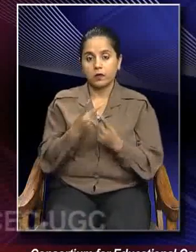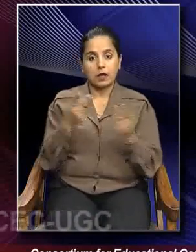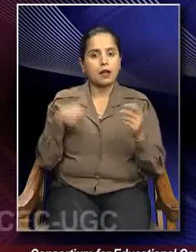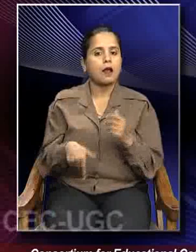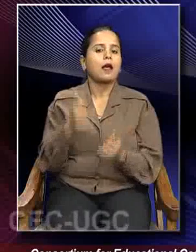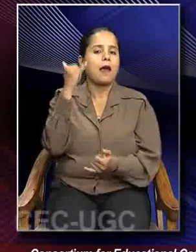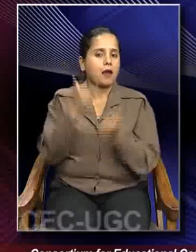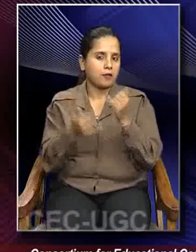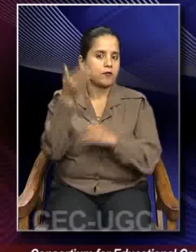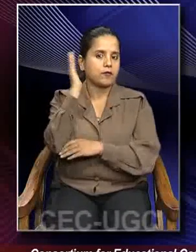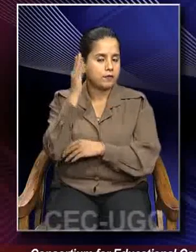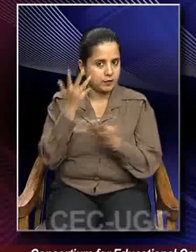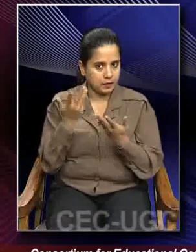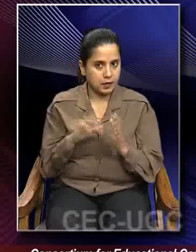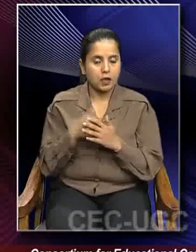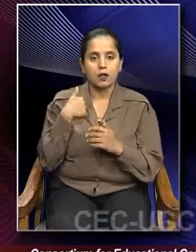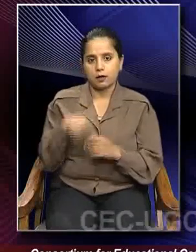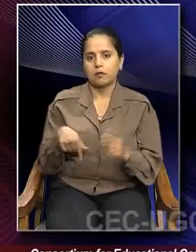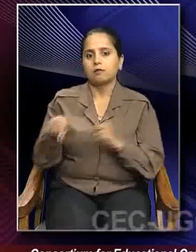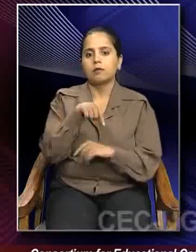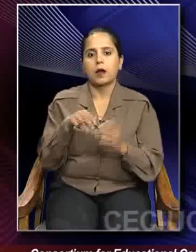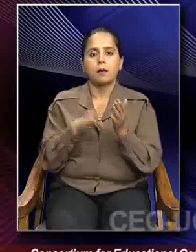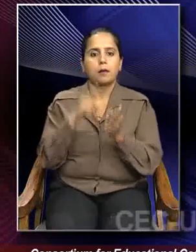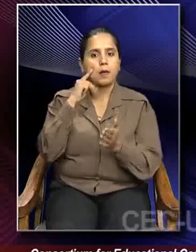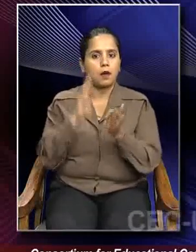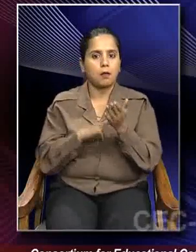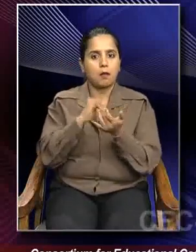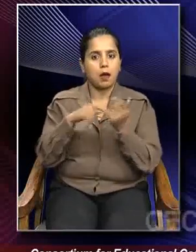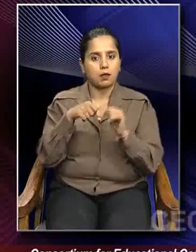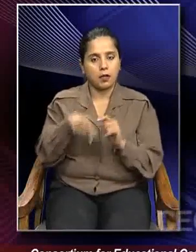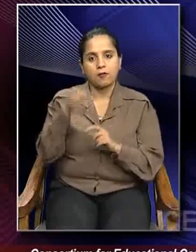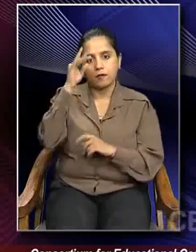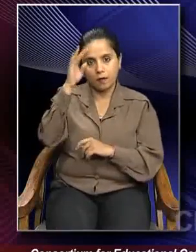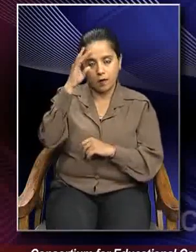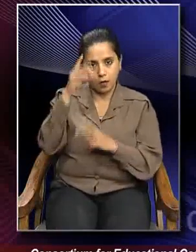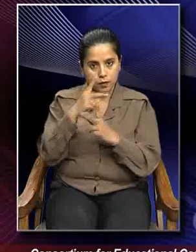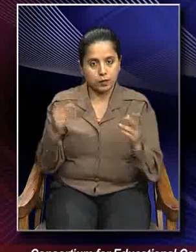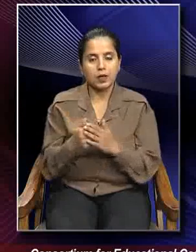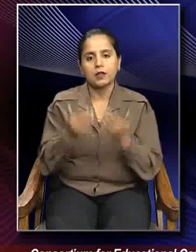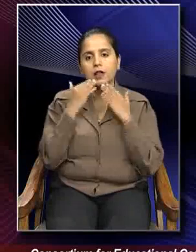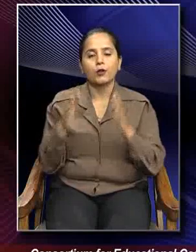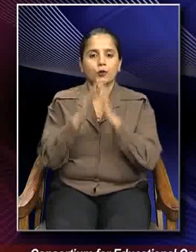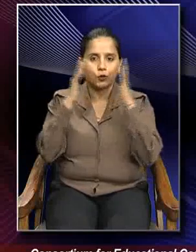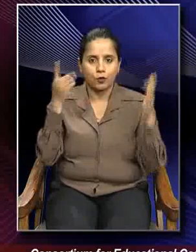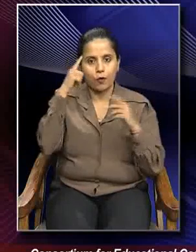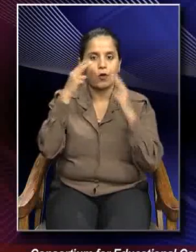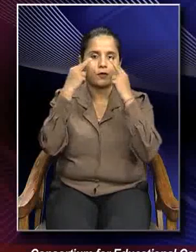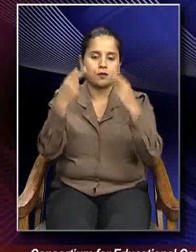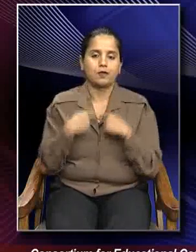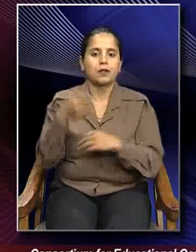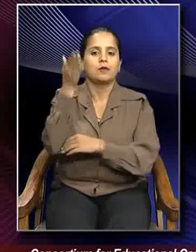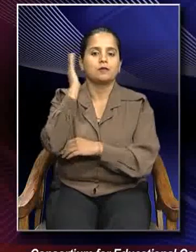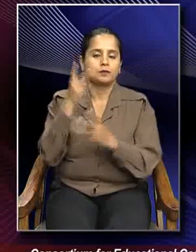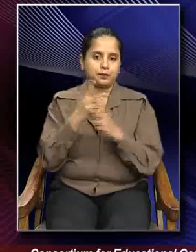come to an end of our lecture on Mīmāṃsa philosophy. Thank you so much for watching the